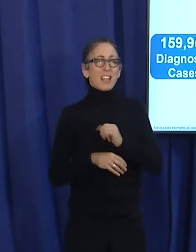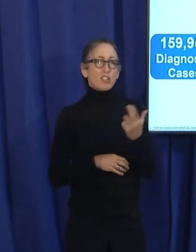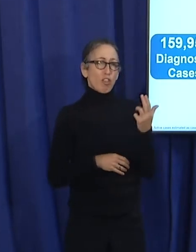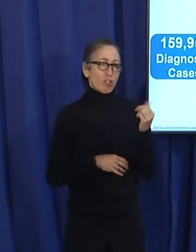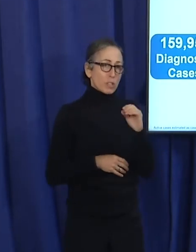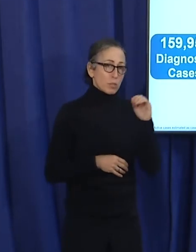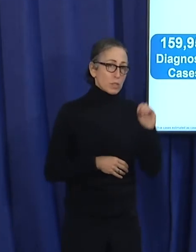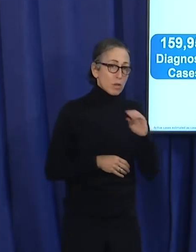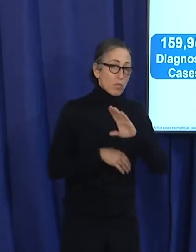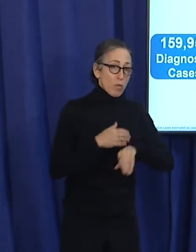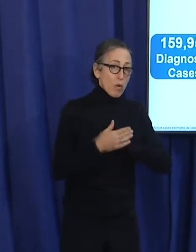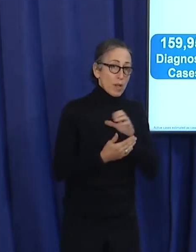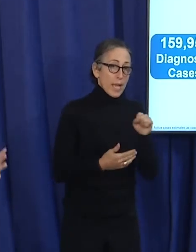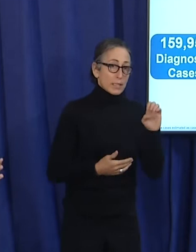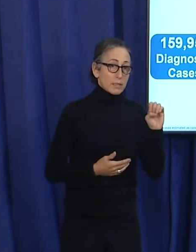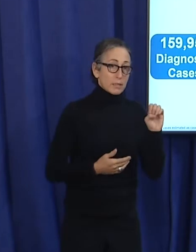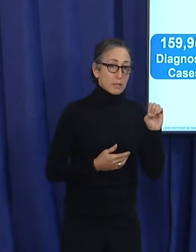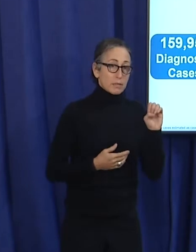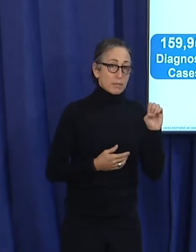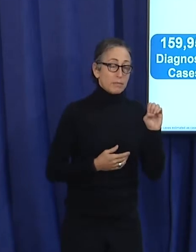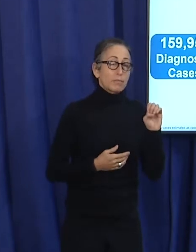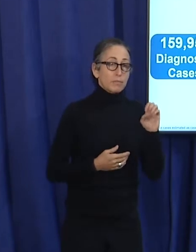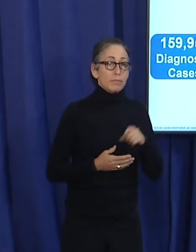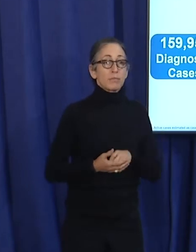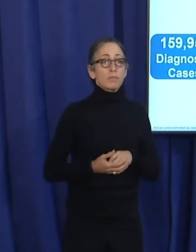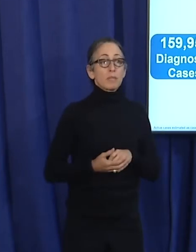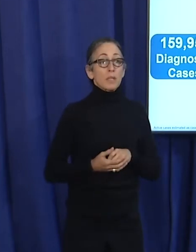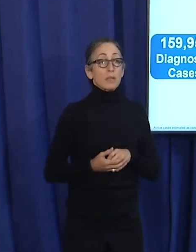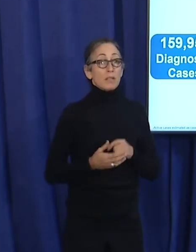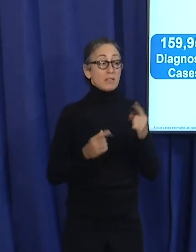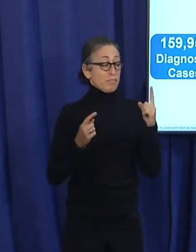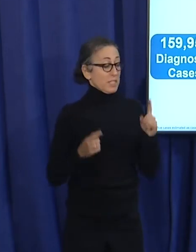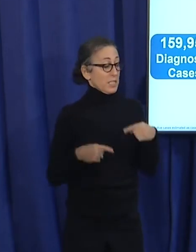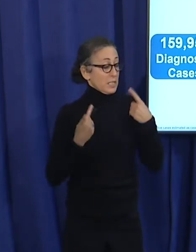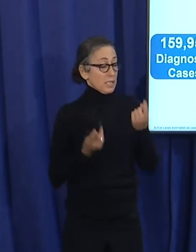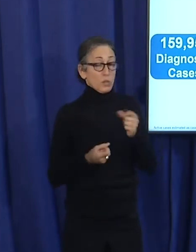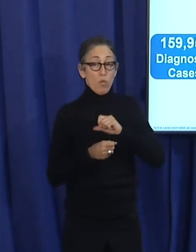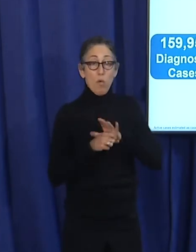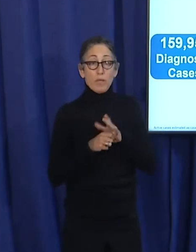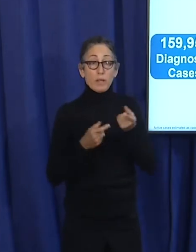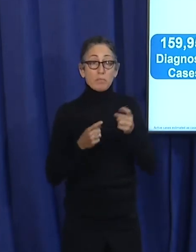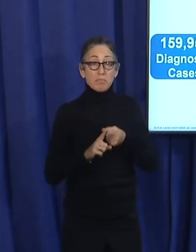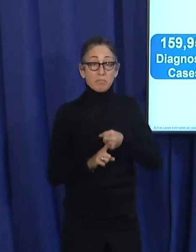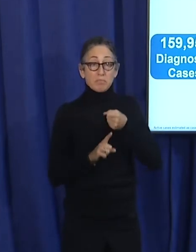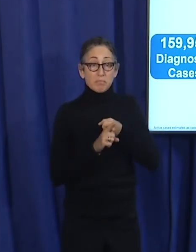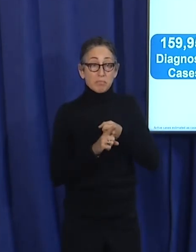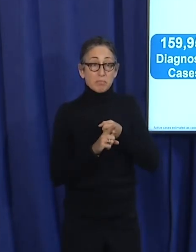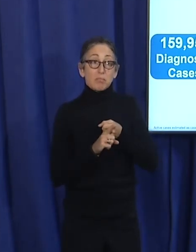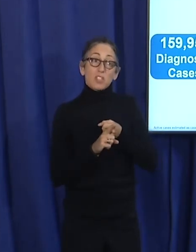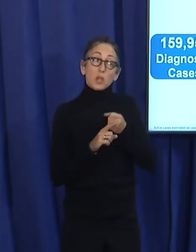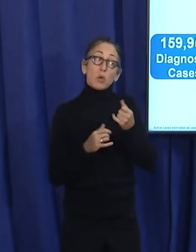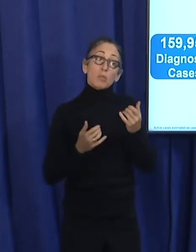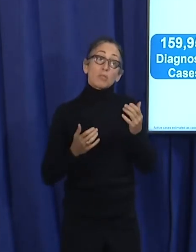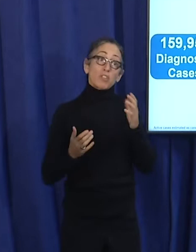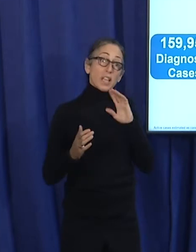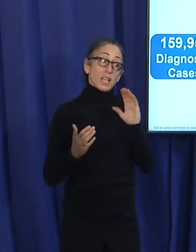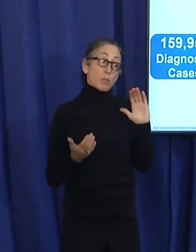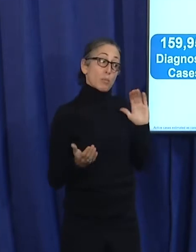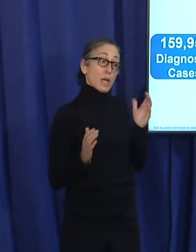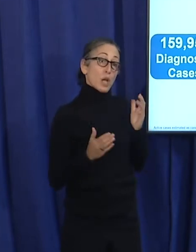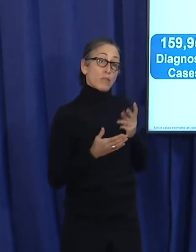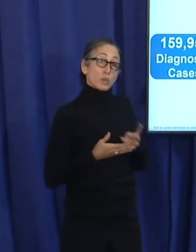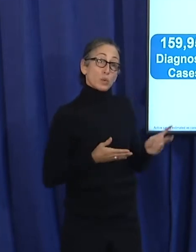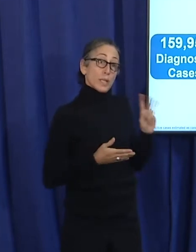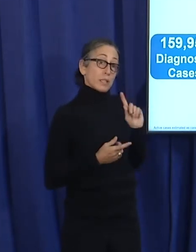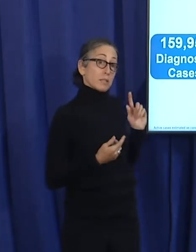of our cases throughout all of the time that COVID has been going on here in Chicago, which is an improvement over the last couple of weeks, but